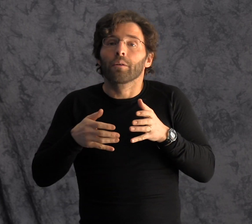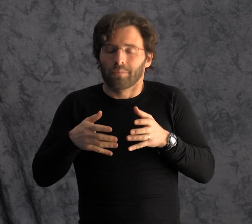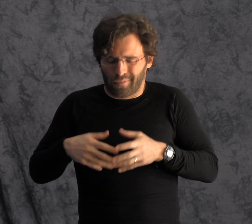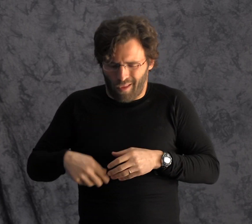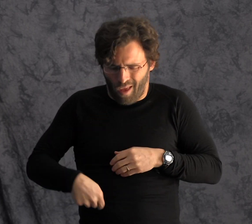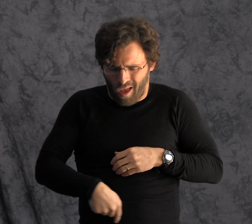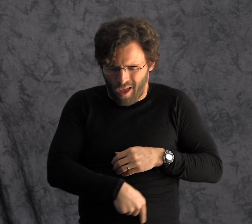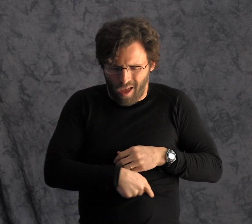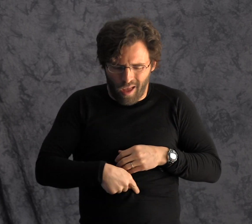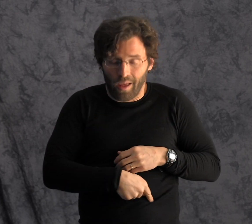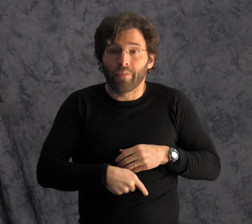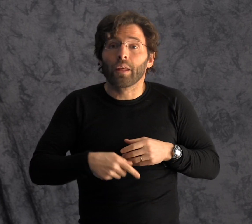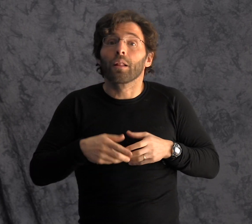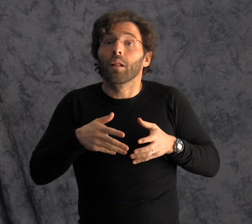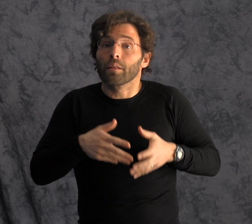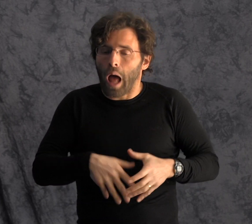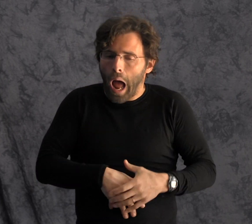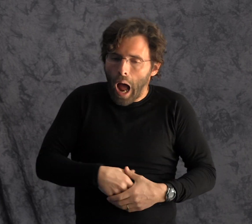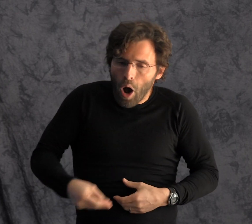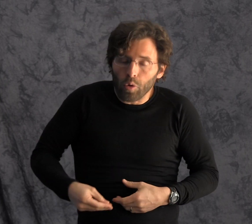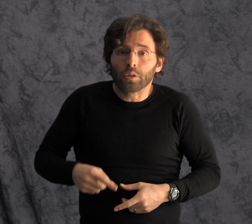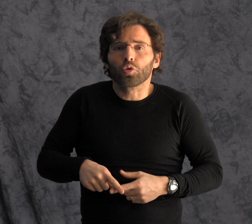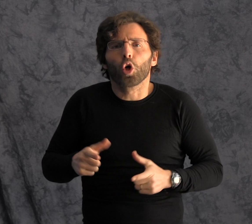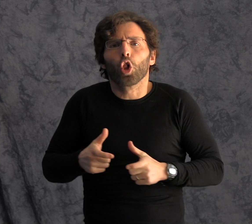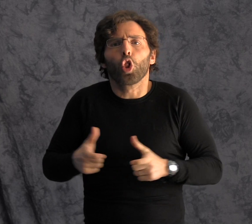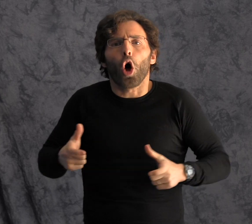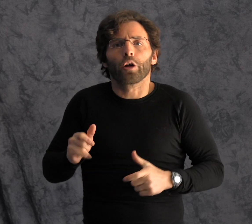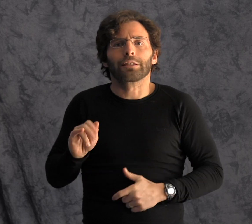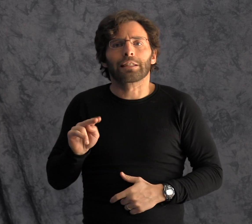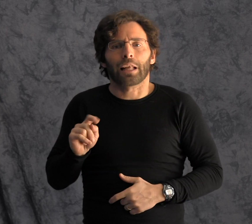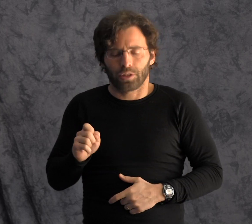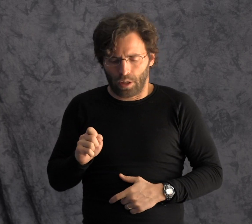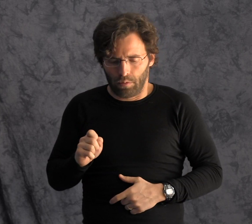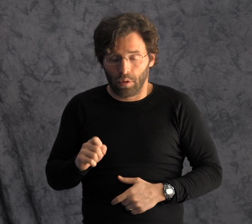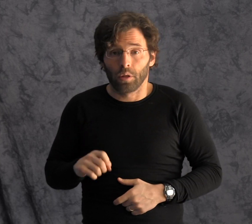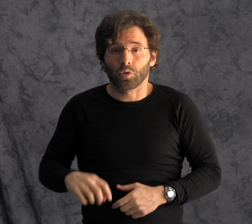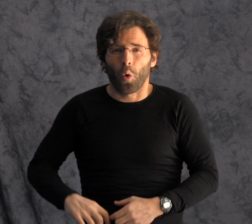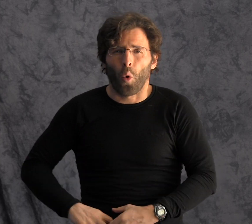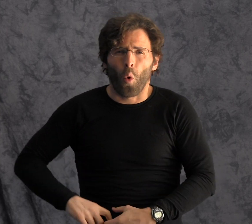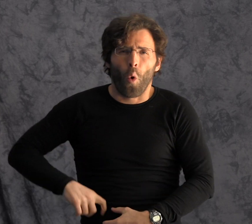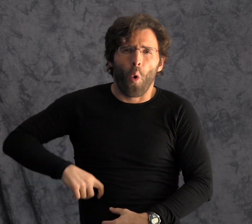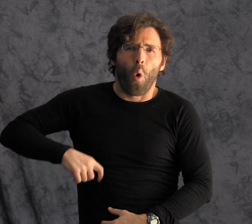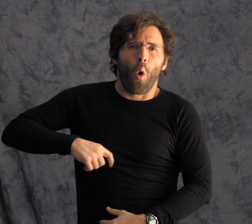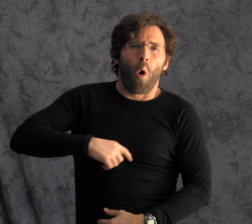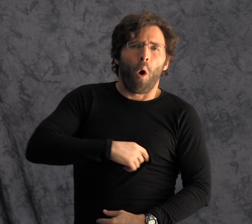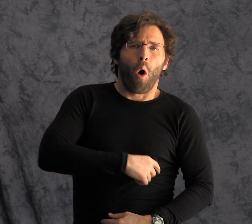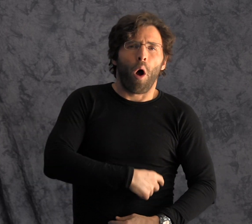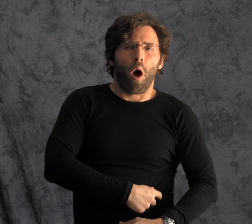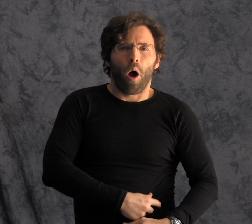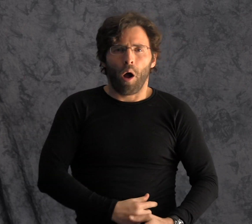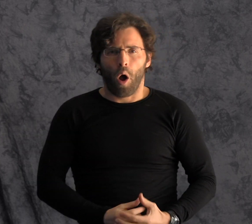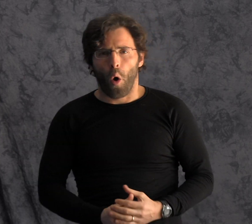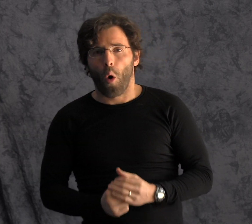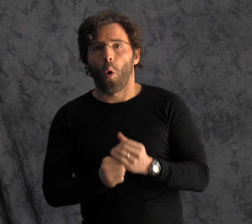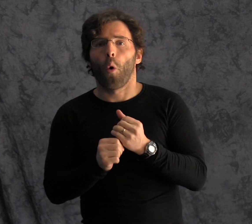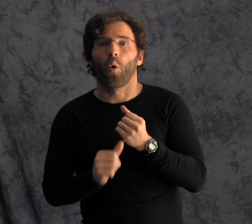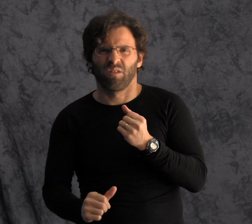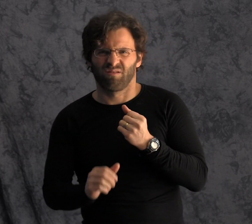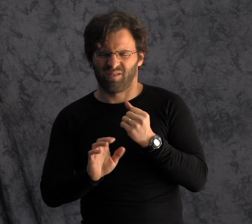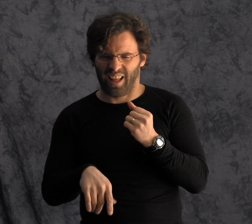take before the material leaves your body, we're primarily talking about feces. Not everything that comes into your body is digestible in the stomach